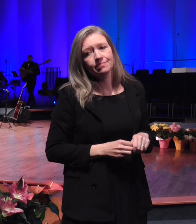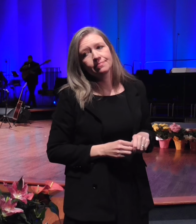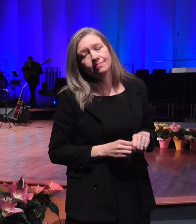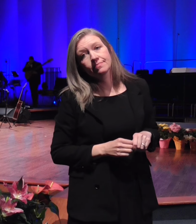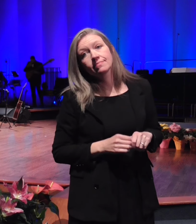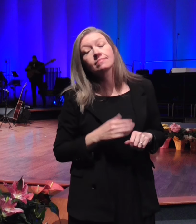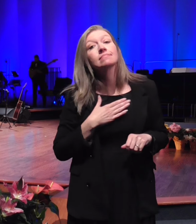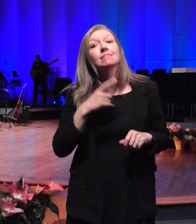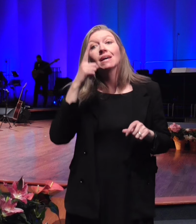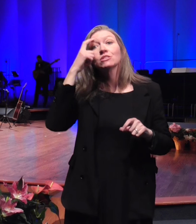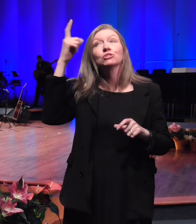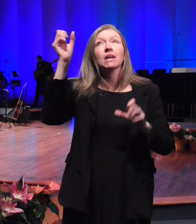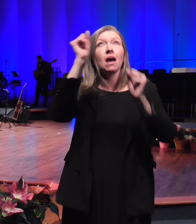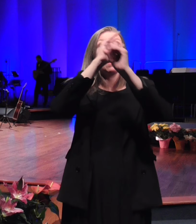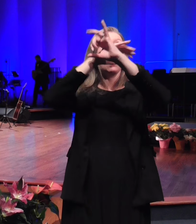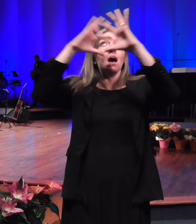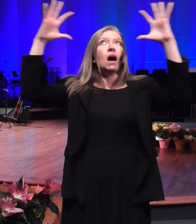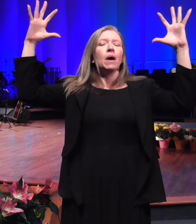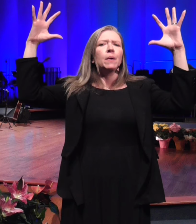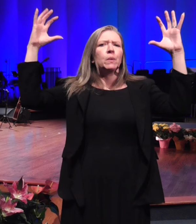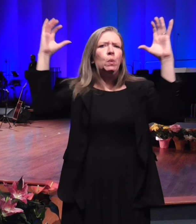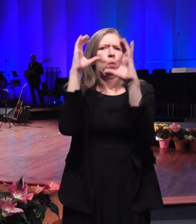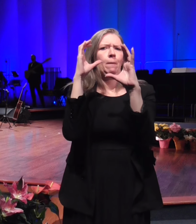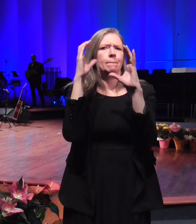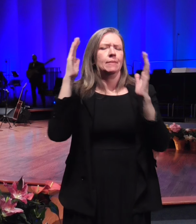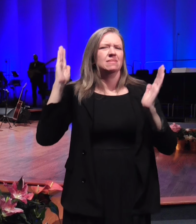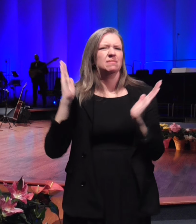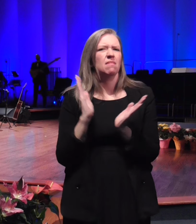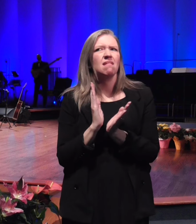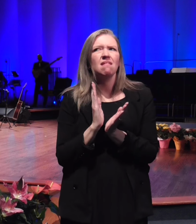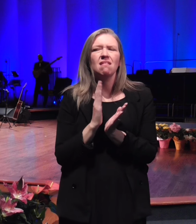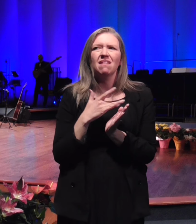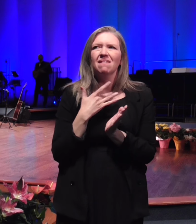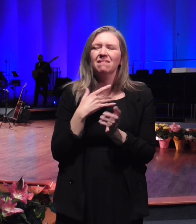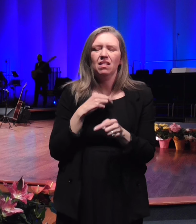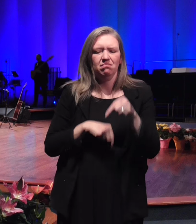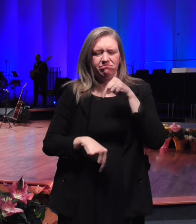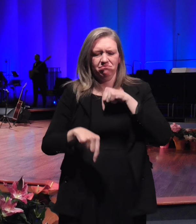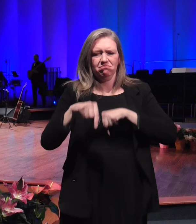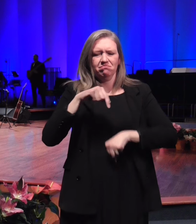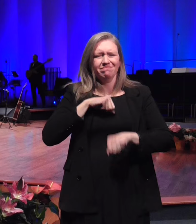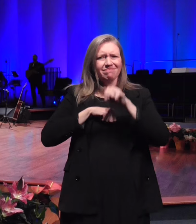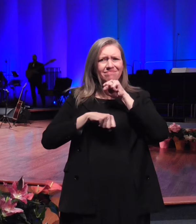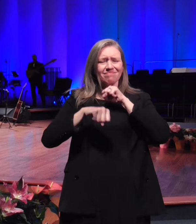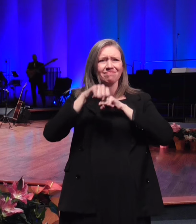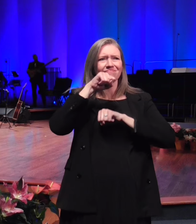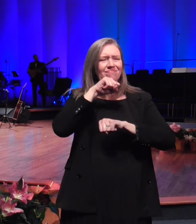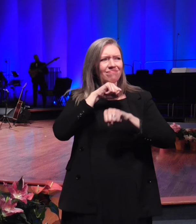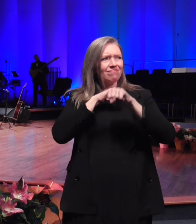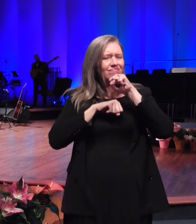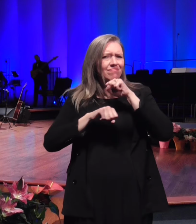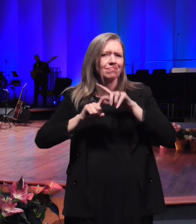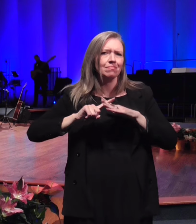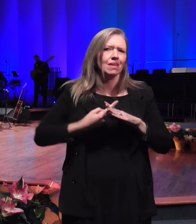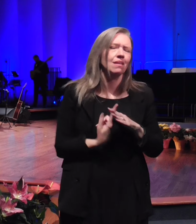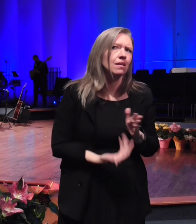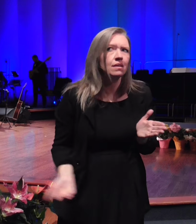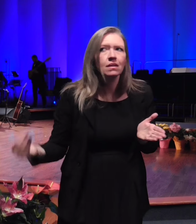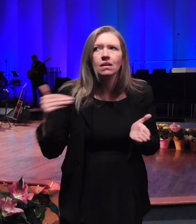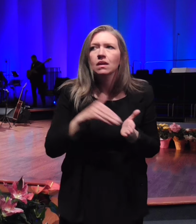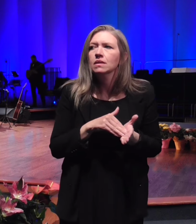No, my dreams staying way too small. They lead me back to where I started from. How can